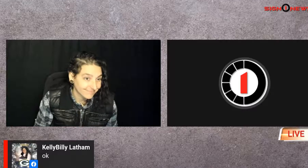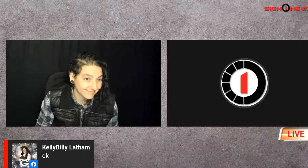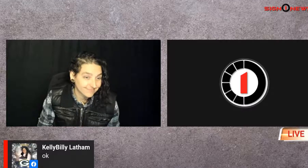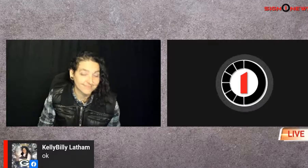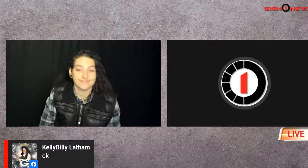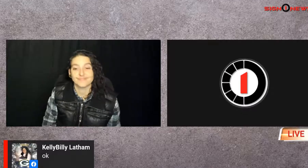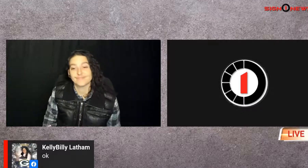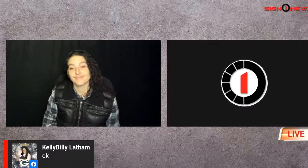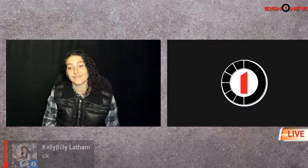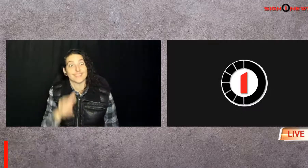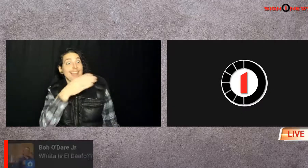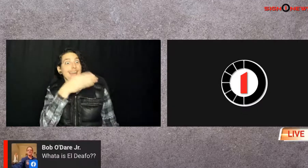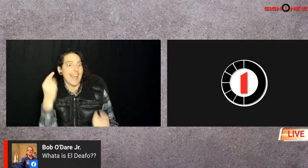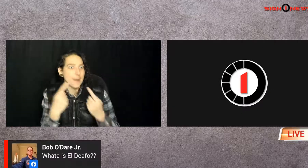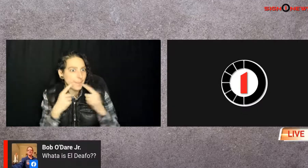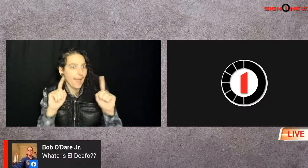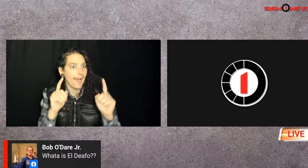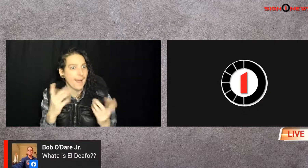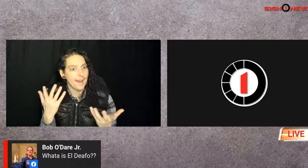open-minded and compassionate.